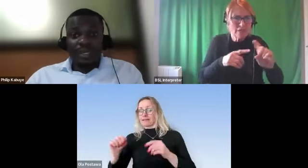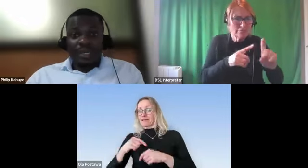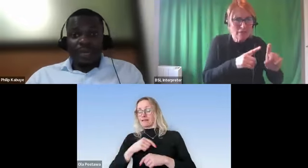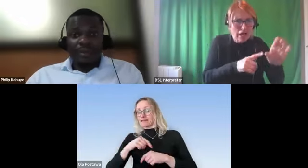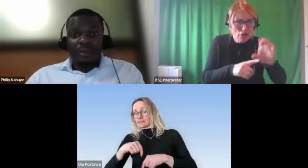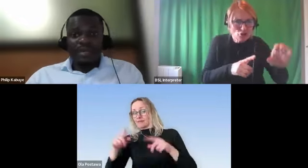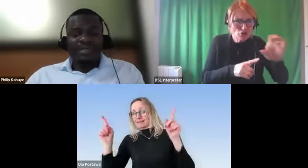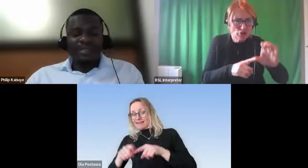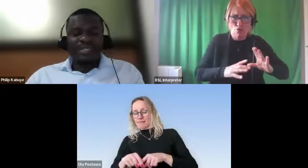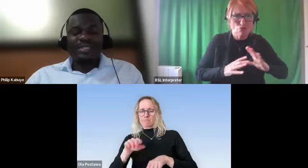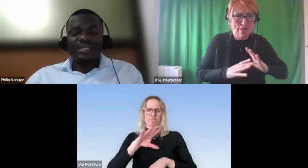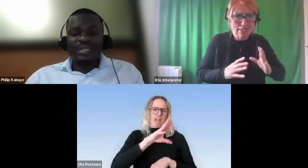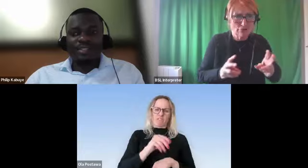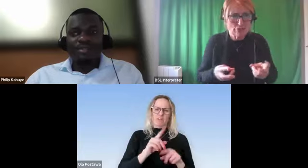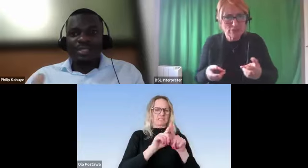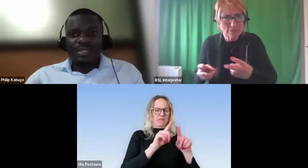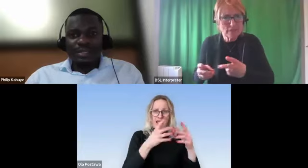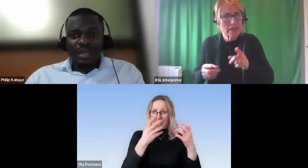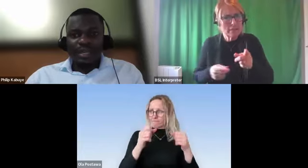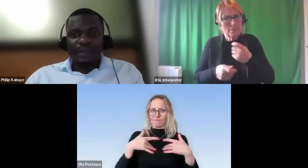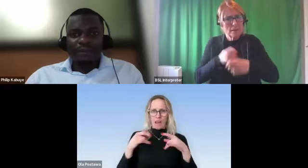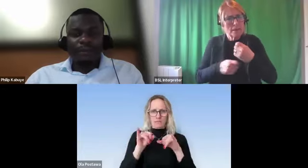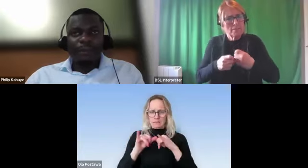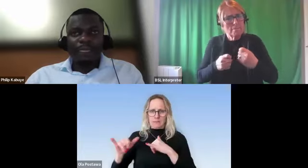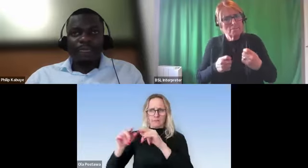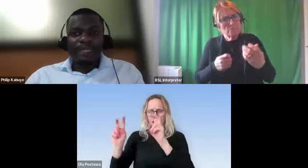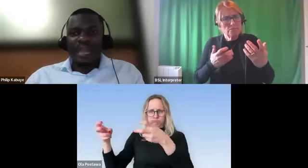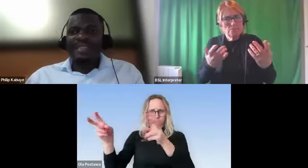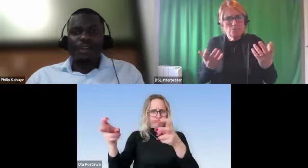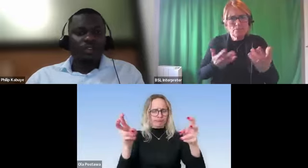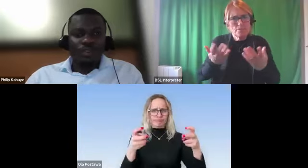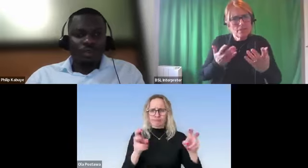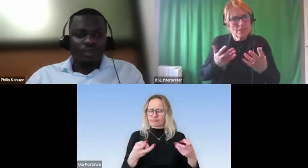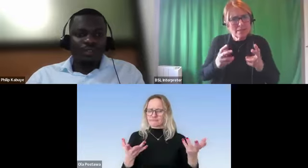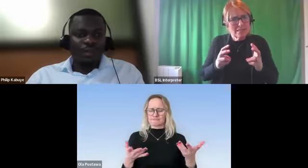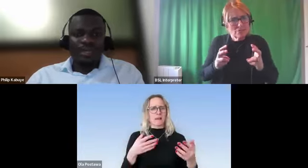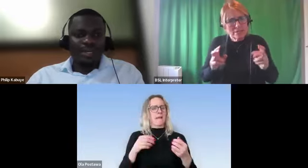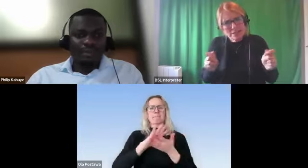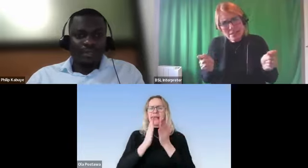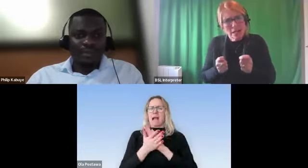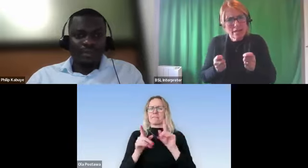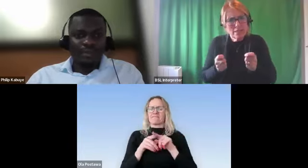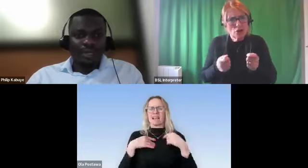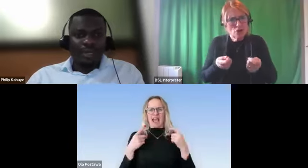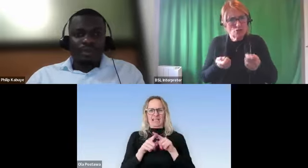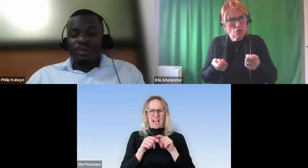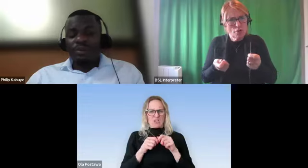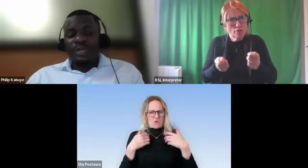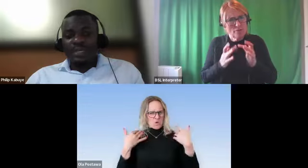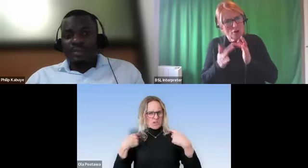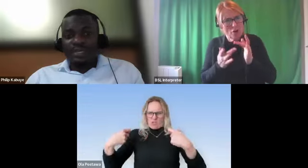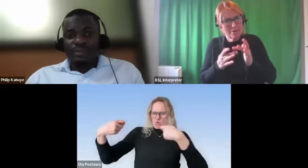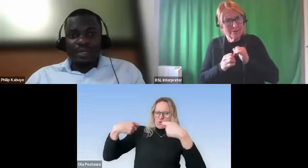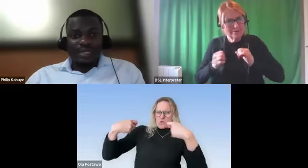already, and this is leading to tighter control over online spaces.